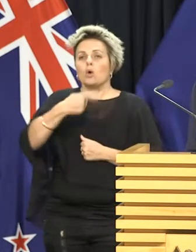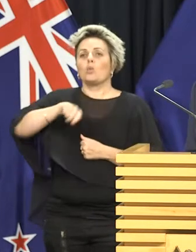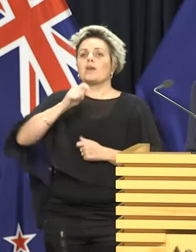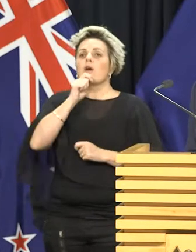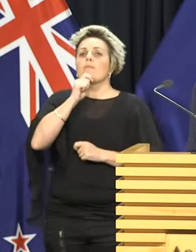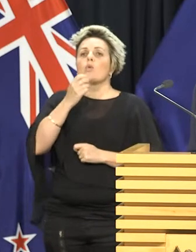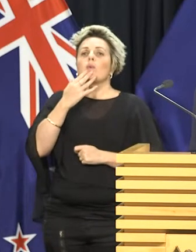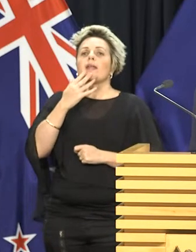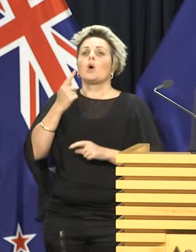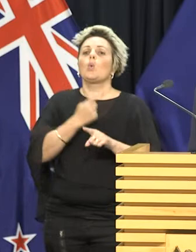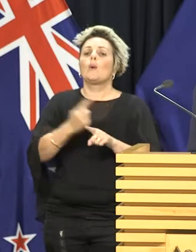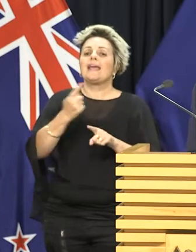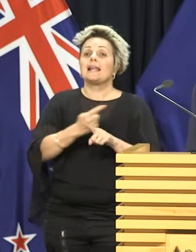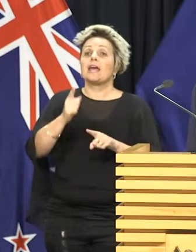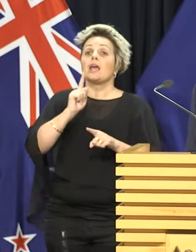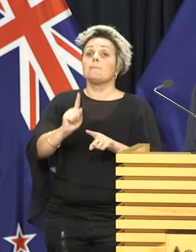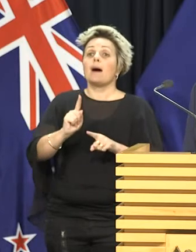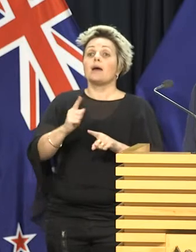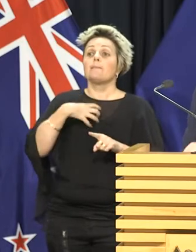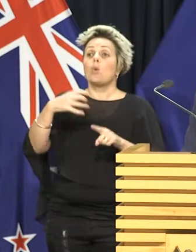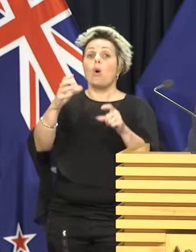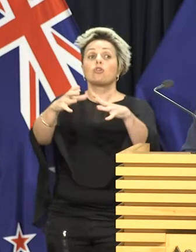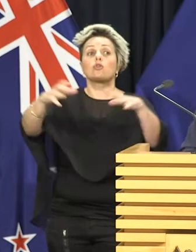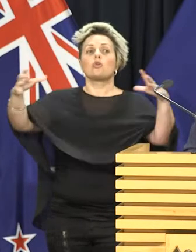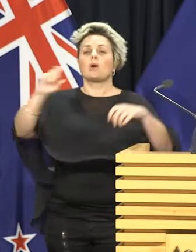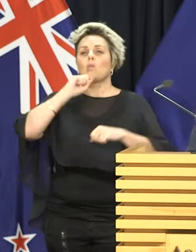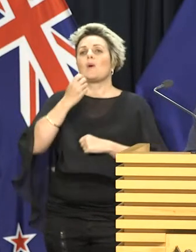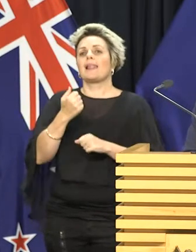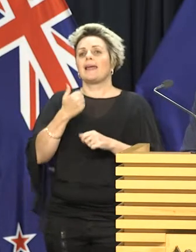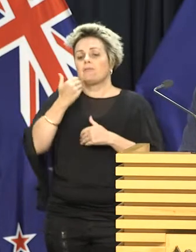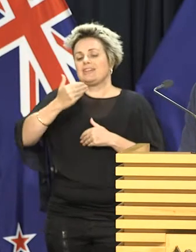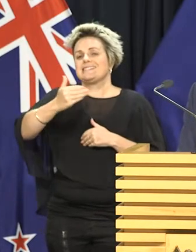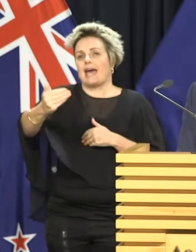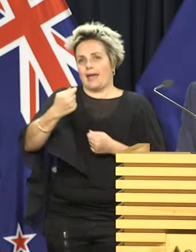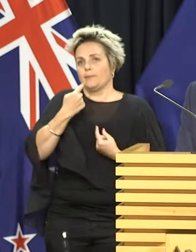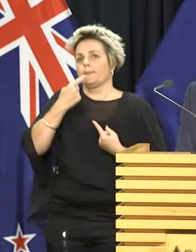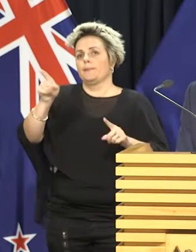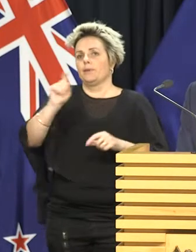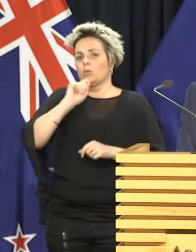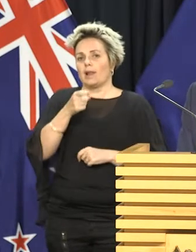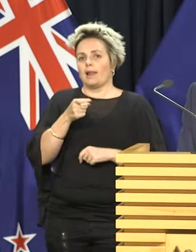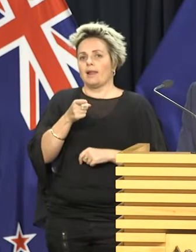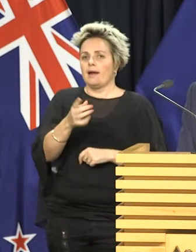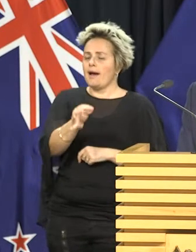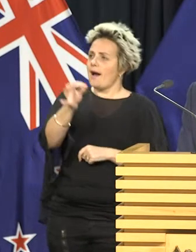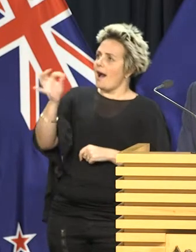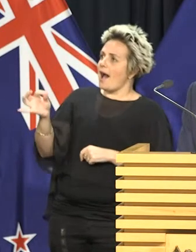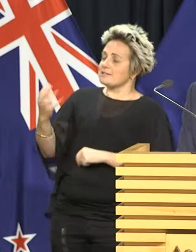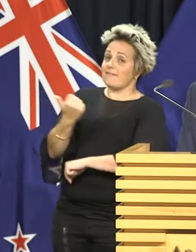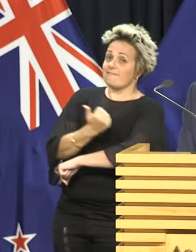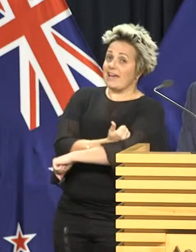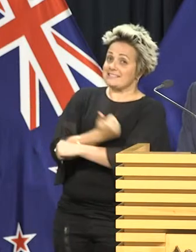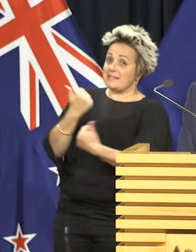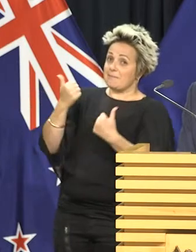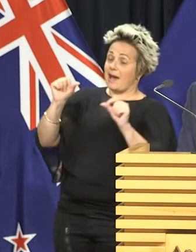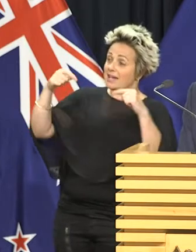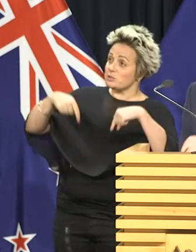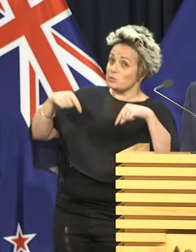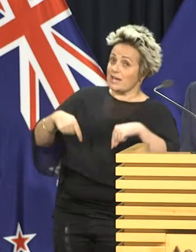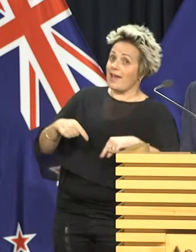sure that will change to daily as the numbers start to scale up. Minister, you received your vaccine today, but when will